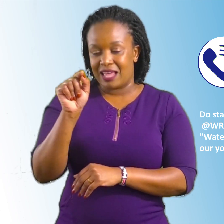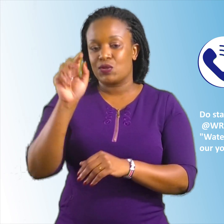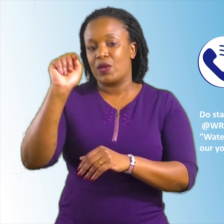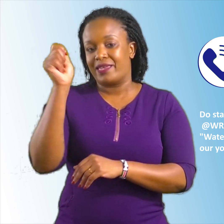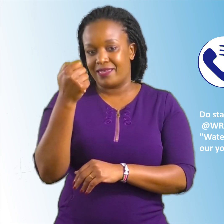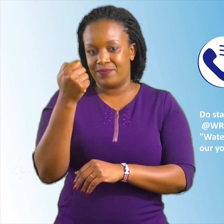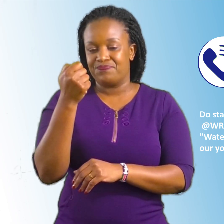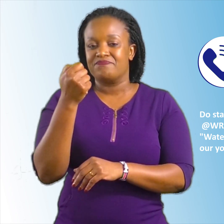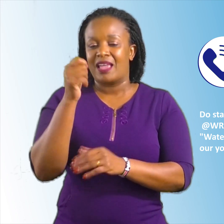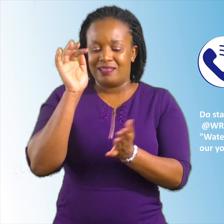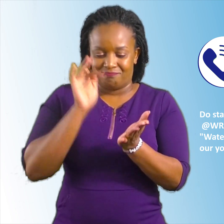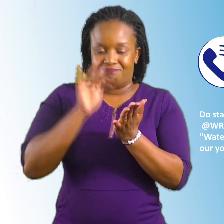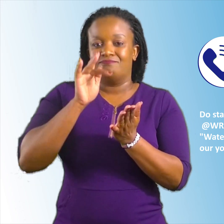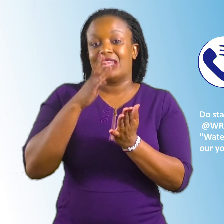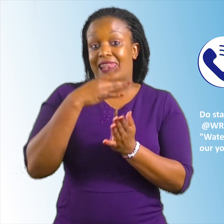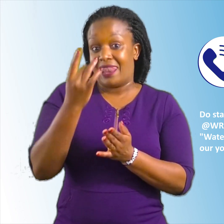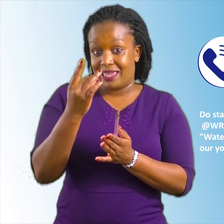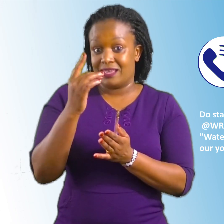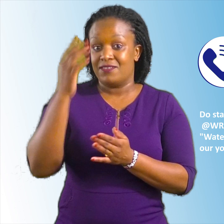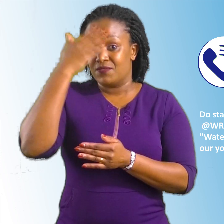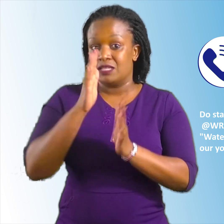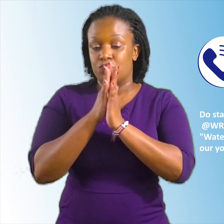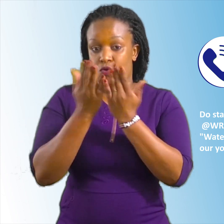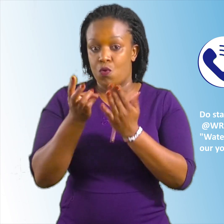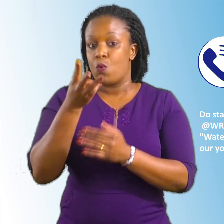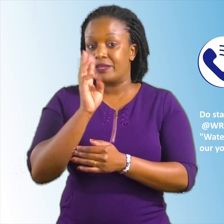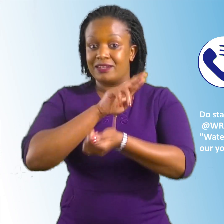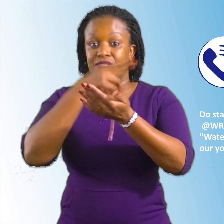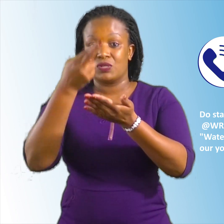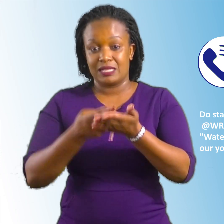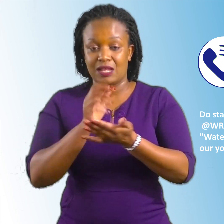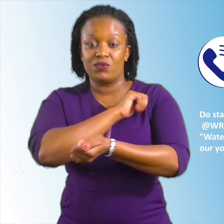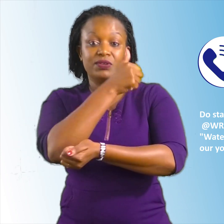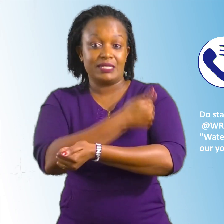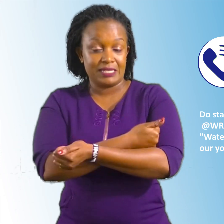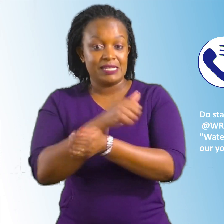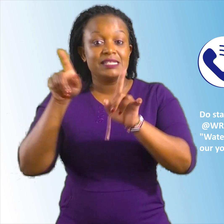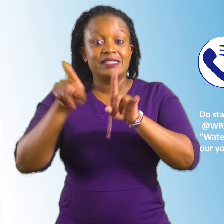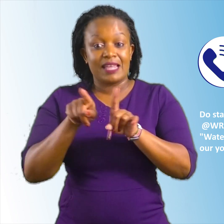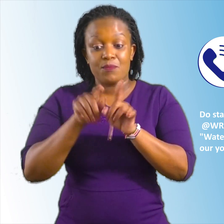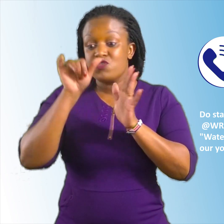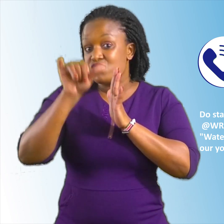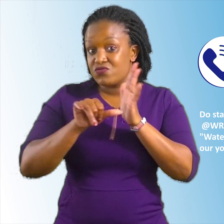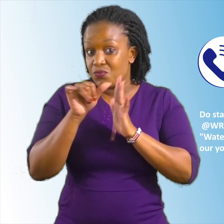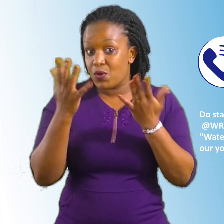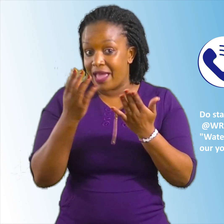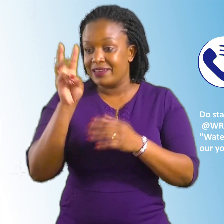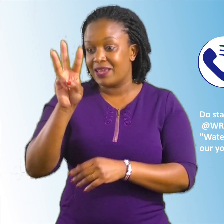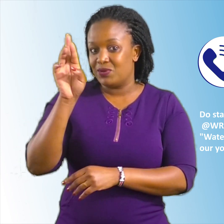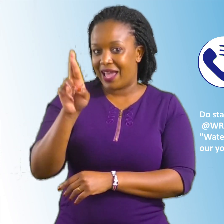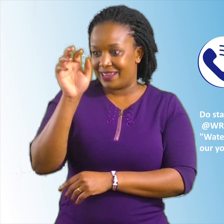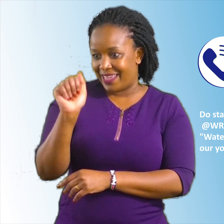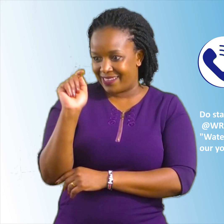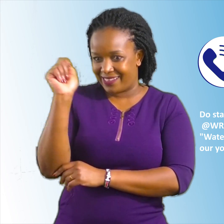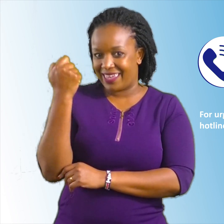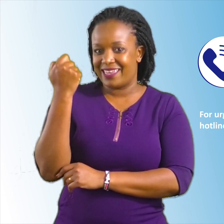@WRA_Kenya. Like our Facebook page, Water Resources Authority, and subscribe to our YouTube channel,